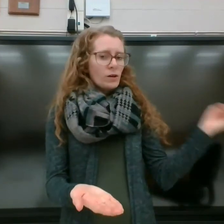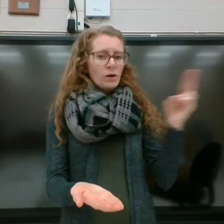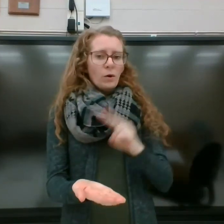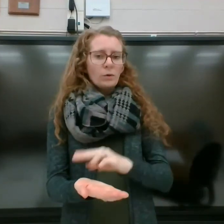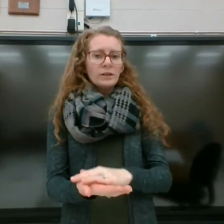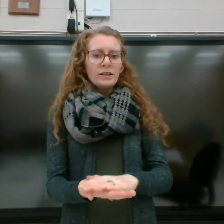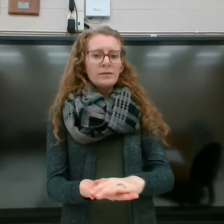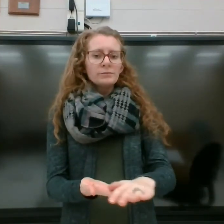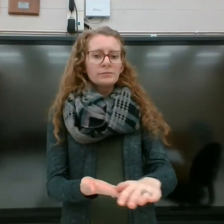Holy